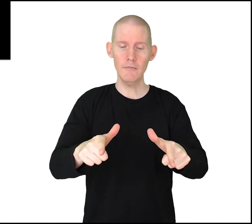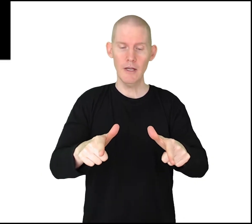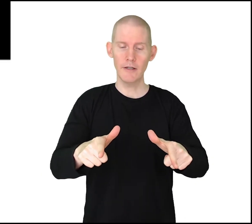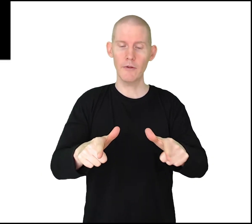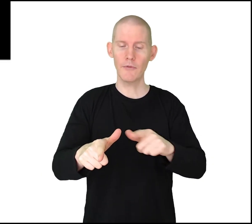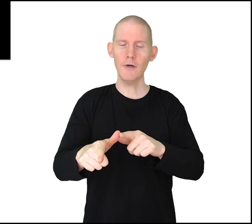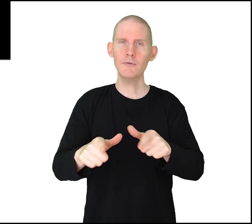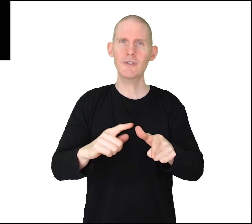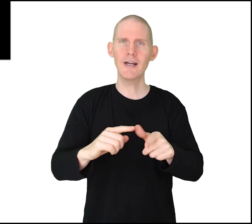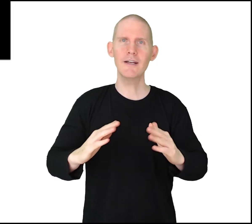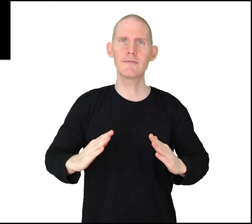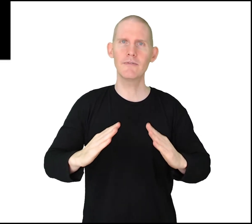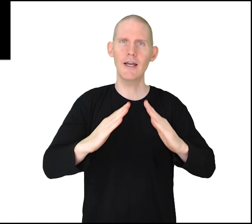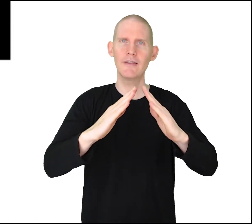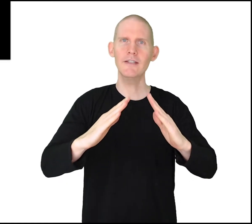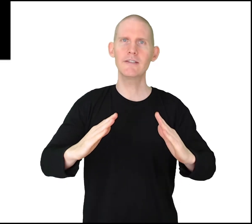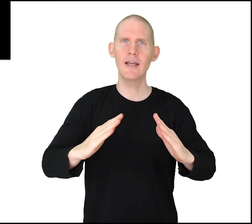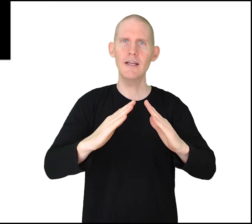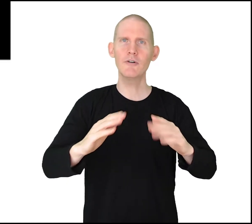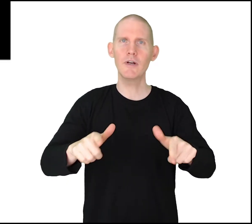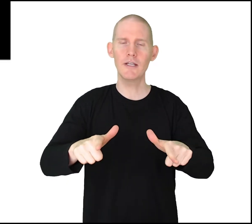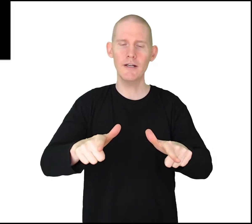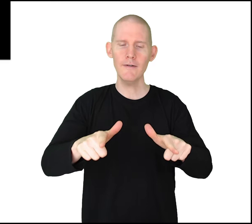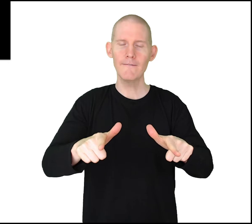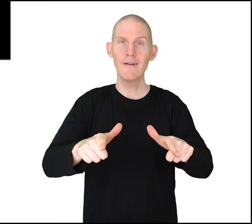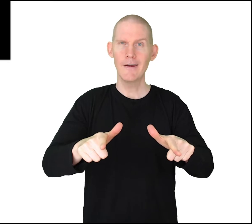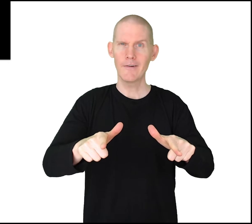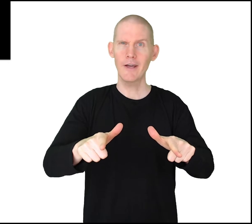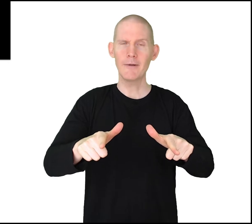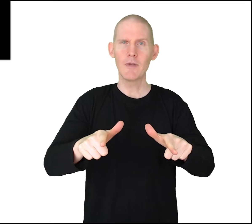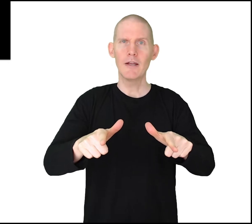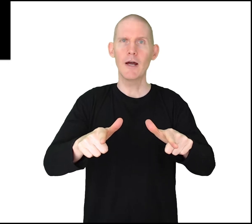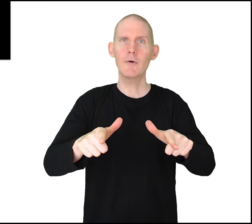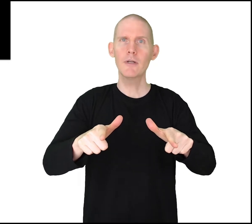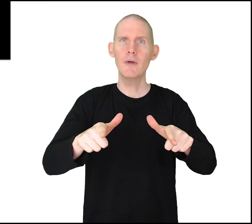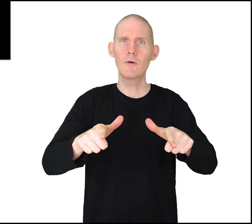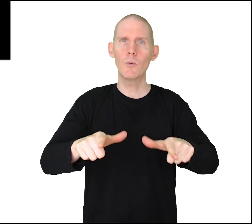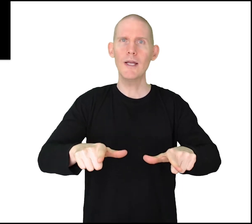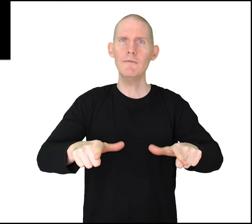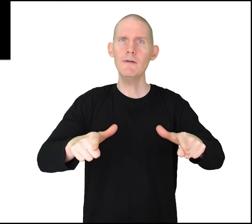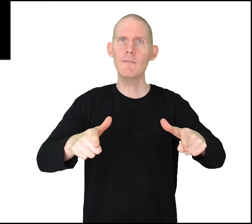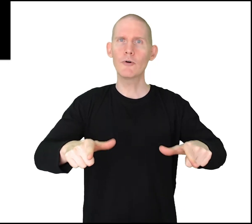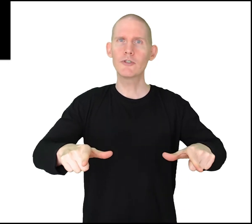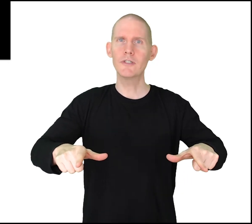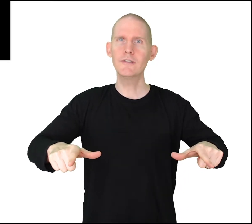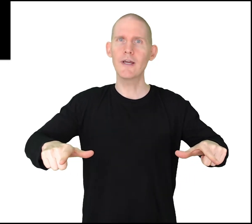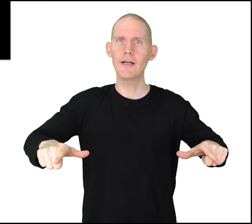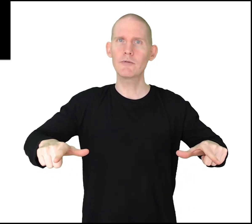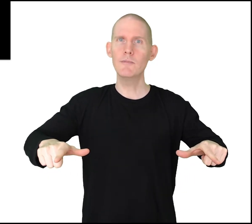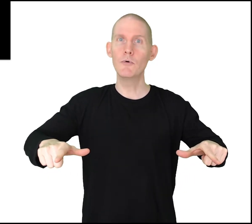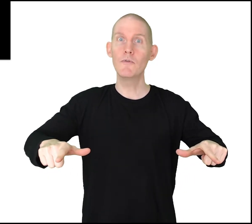Now, the thumbs are kind of at this angle right here, okay? Now we're going to make wavy motions as we move